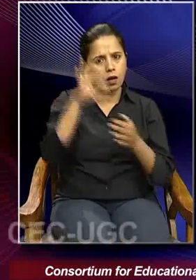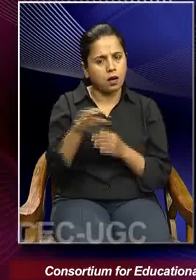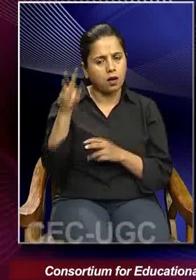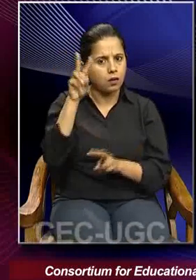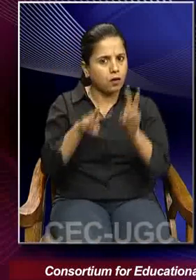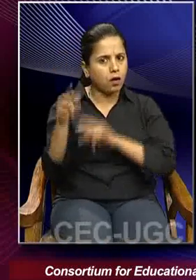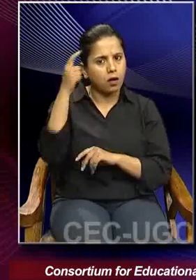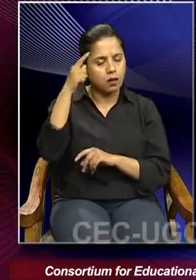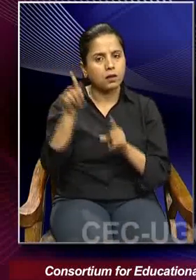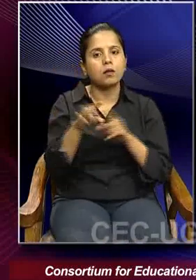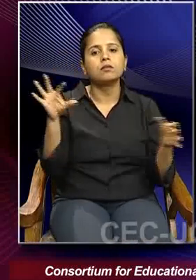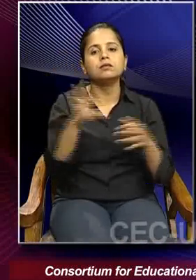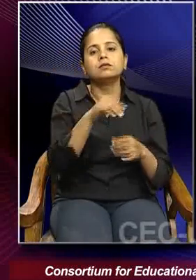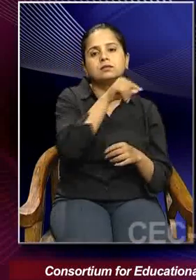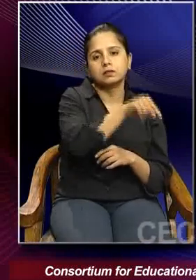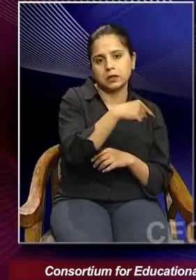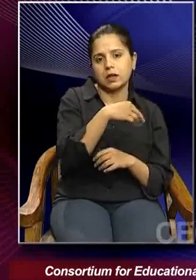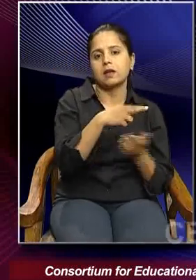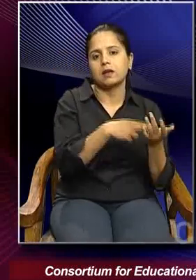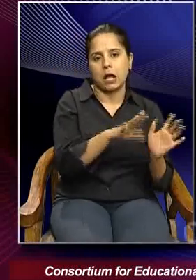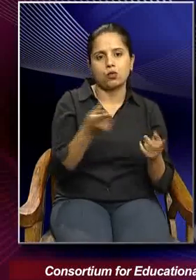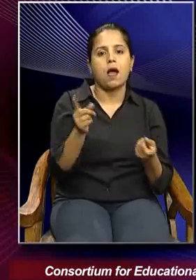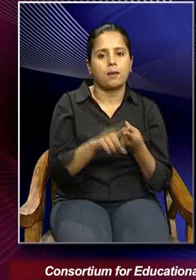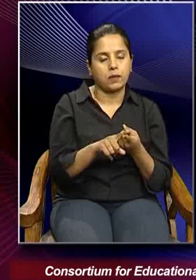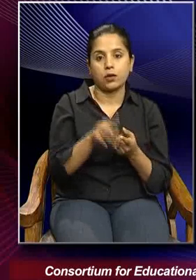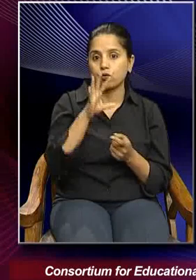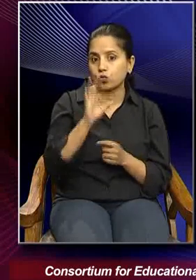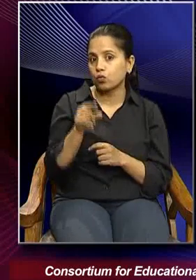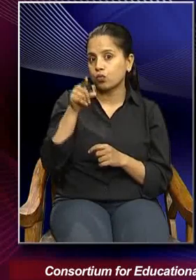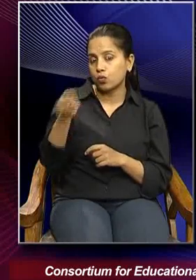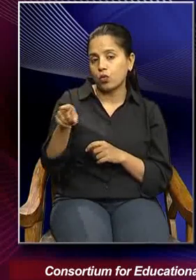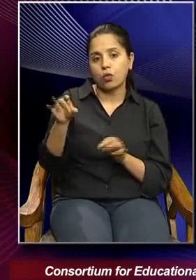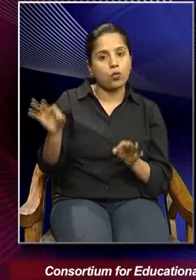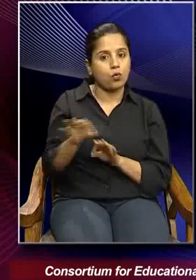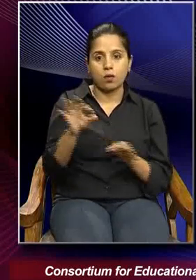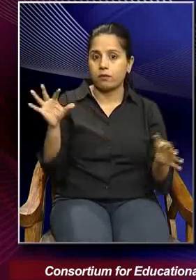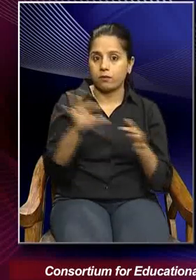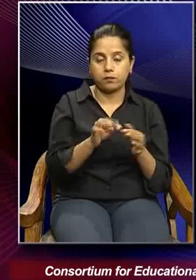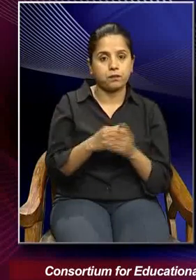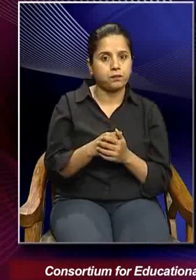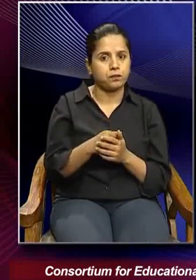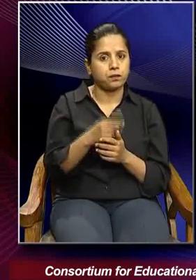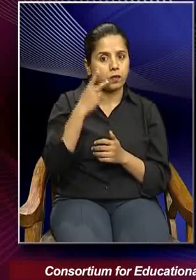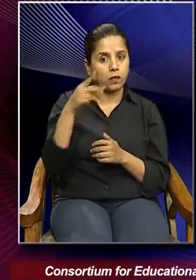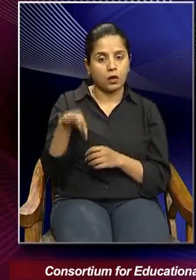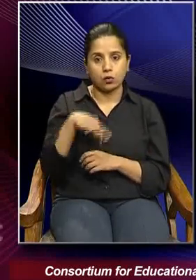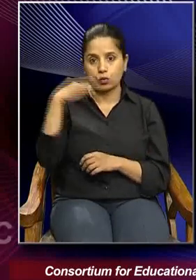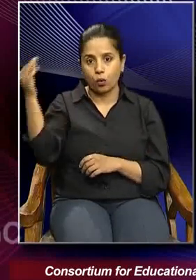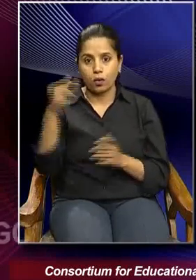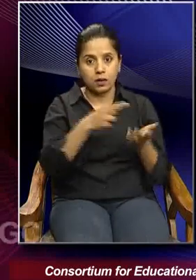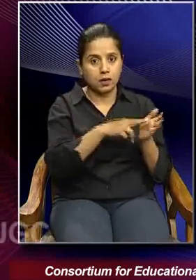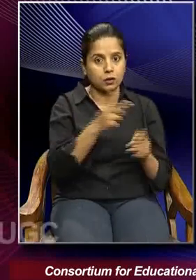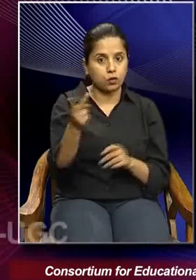which comes in contact with the Prakriti. So this contact between Purush and